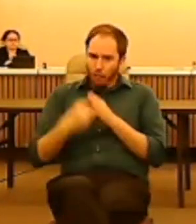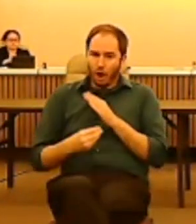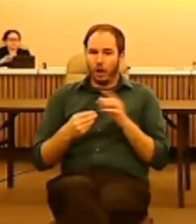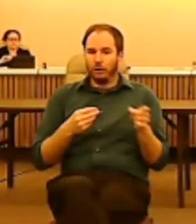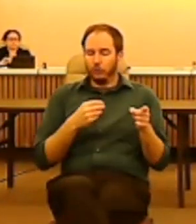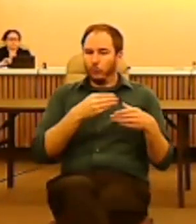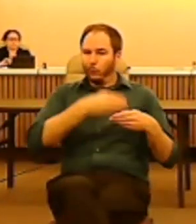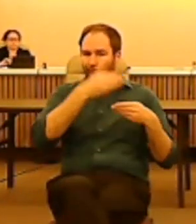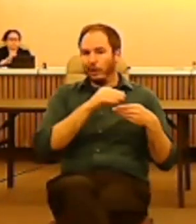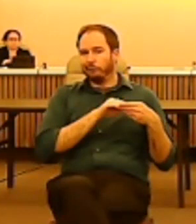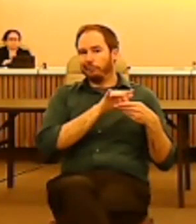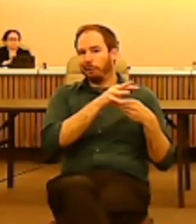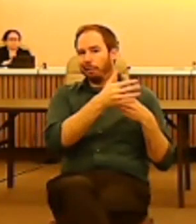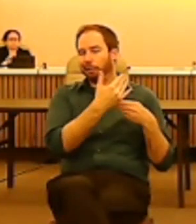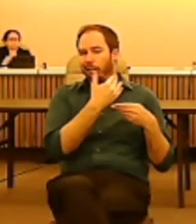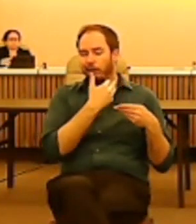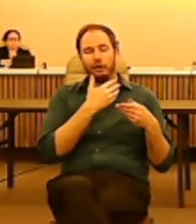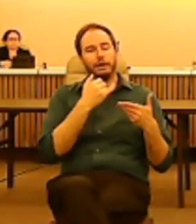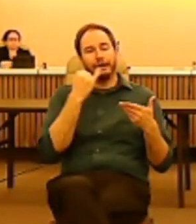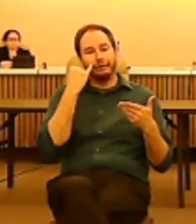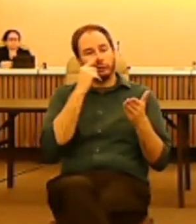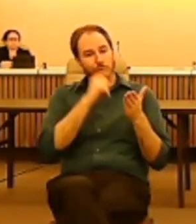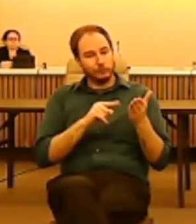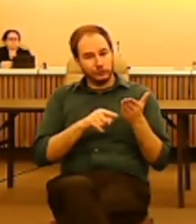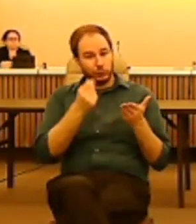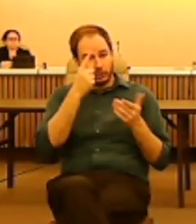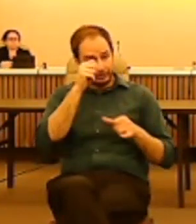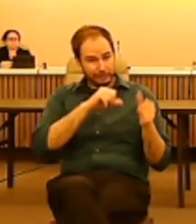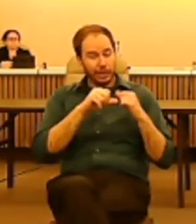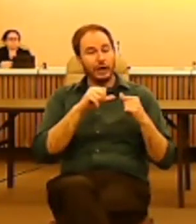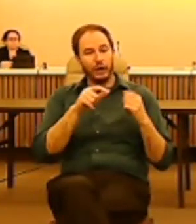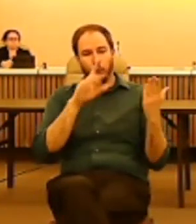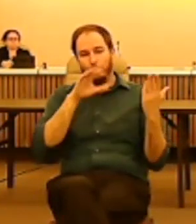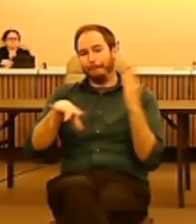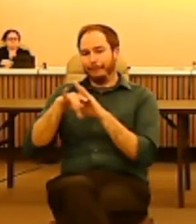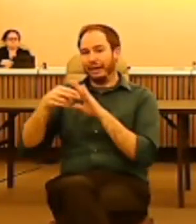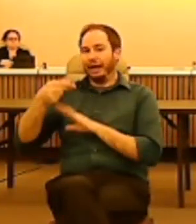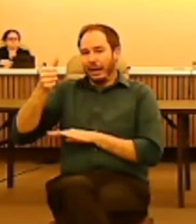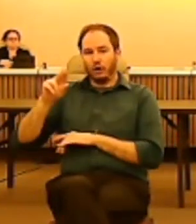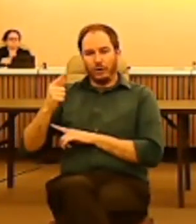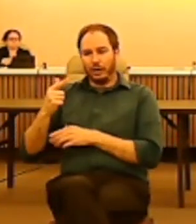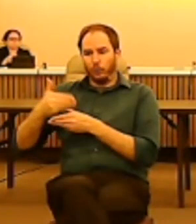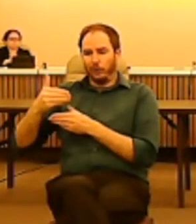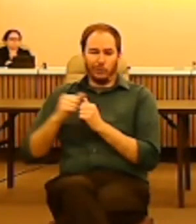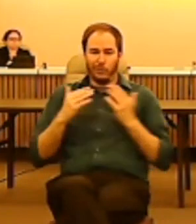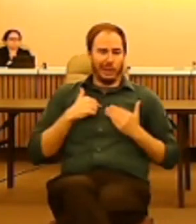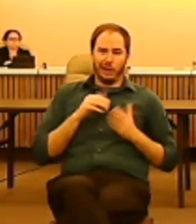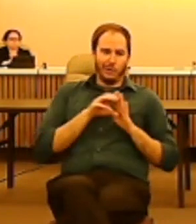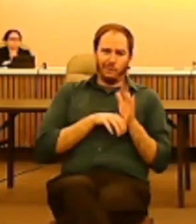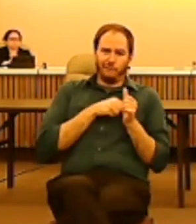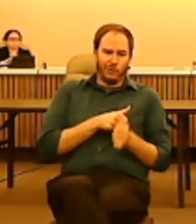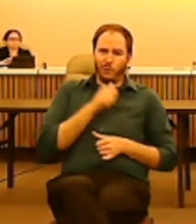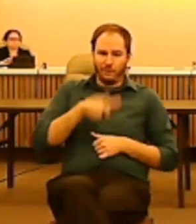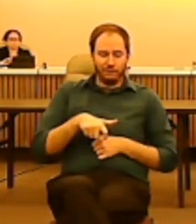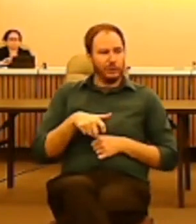windows. If you do any looking into that, you're going to go with the higher rated windows, even without this code in so place. is that basically what